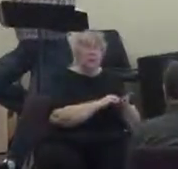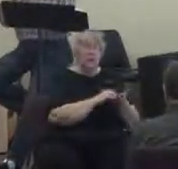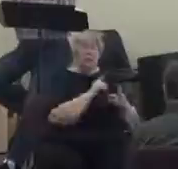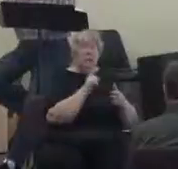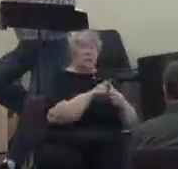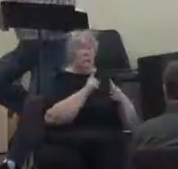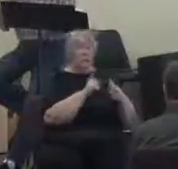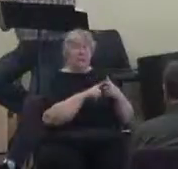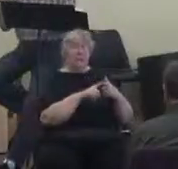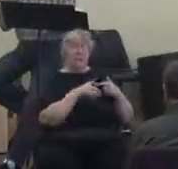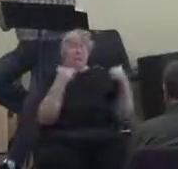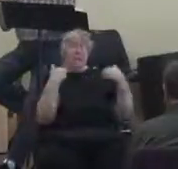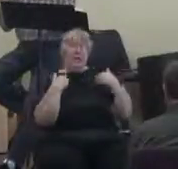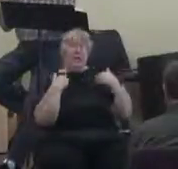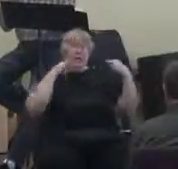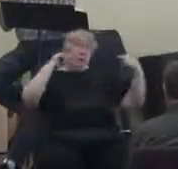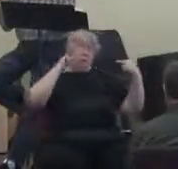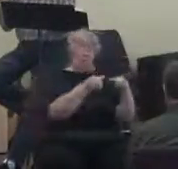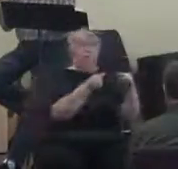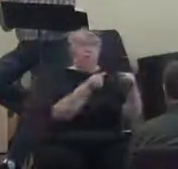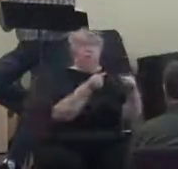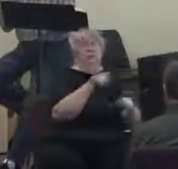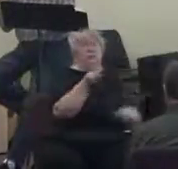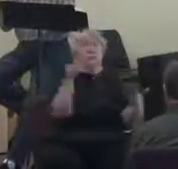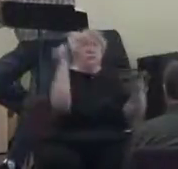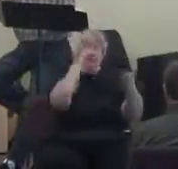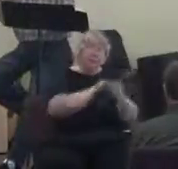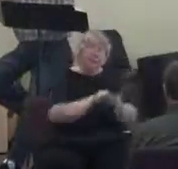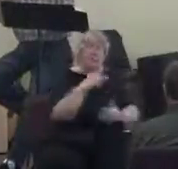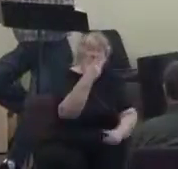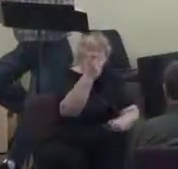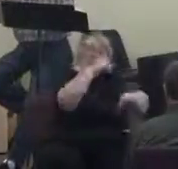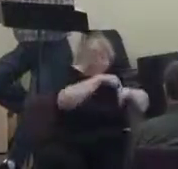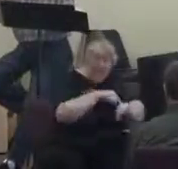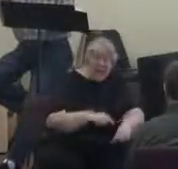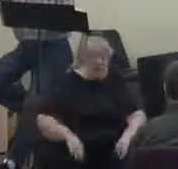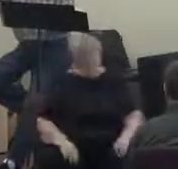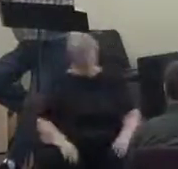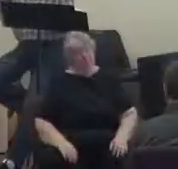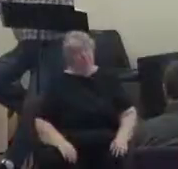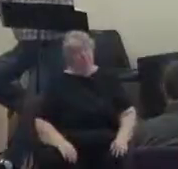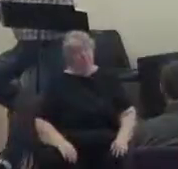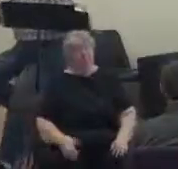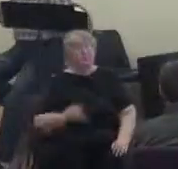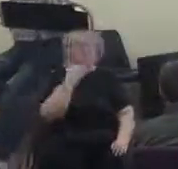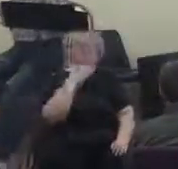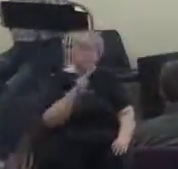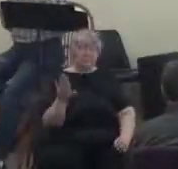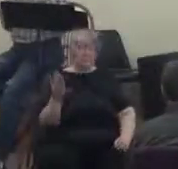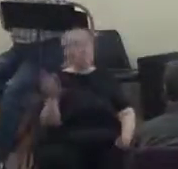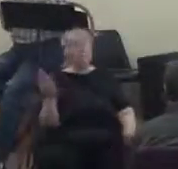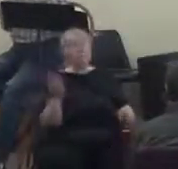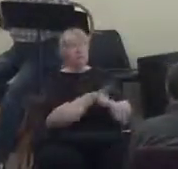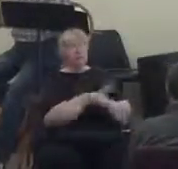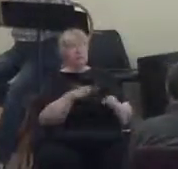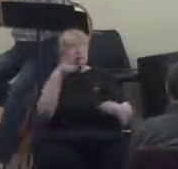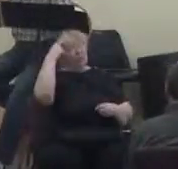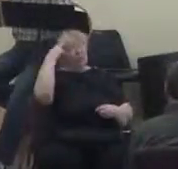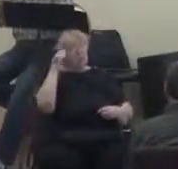cheek back and having him slap the other side again? Three times. It's bad enough for somebody we